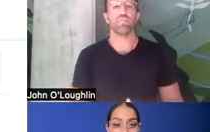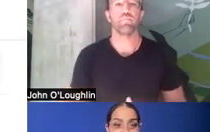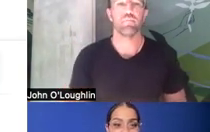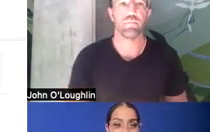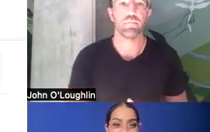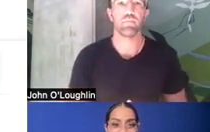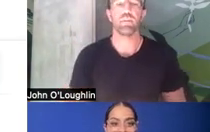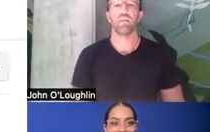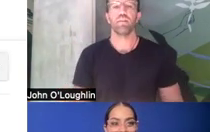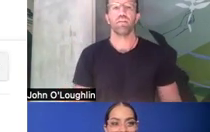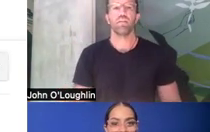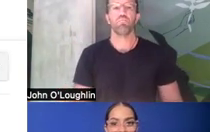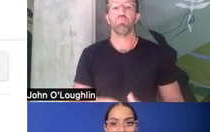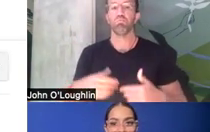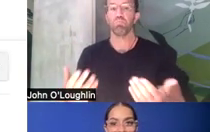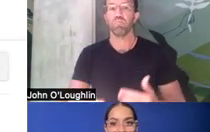on the syllabus.